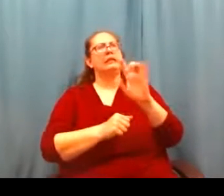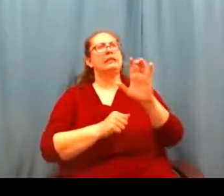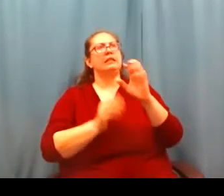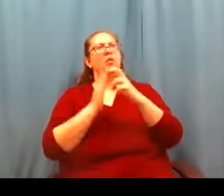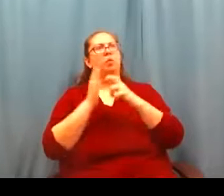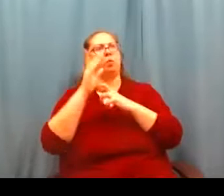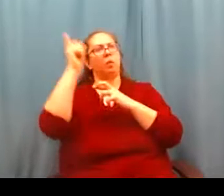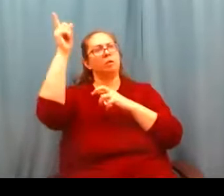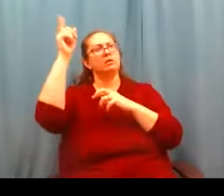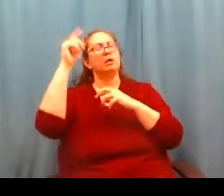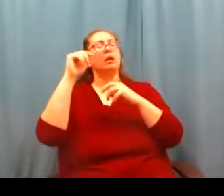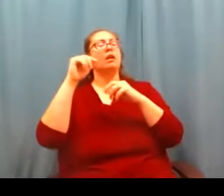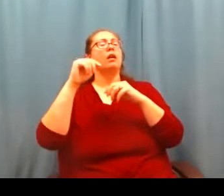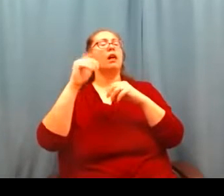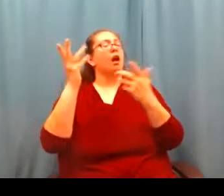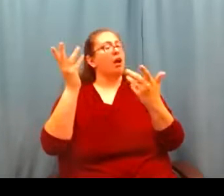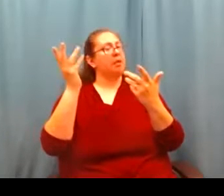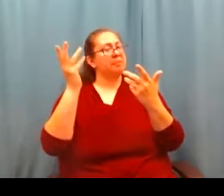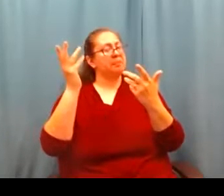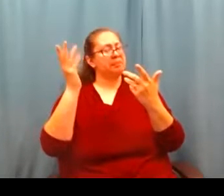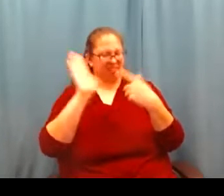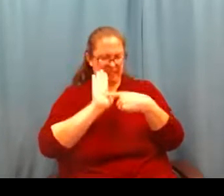for example,